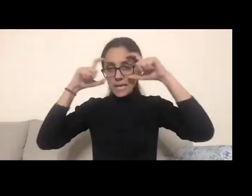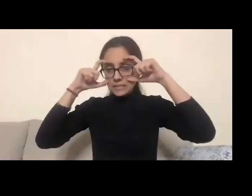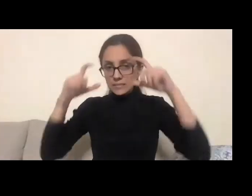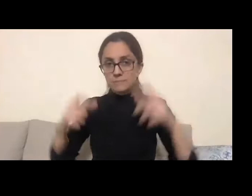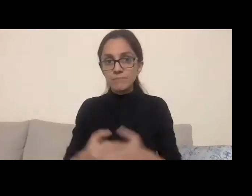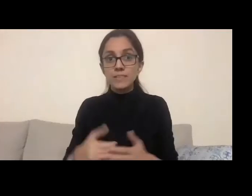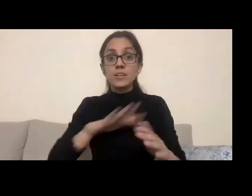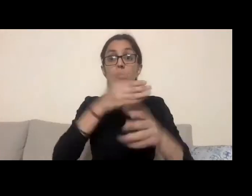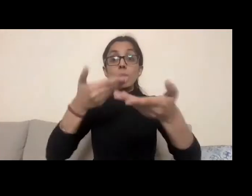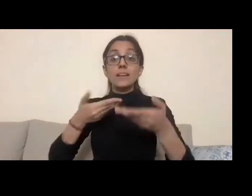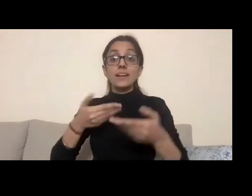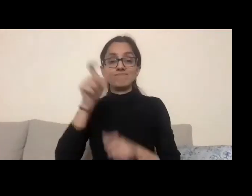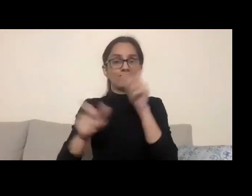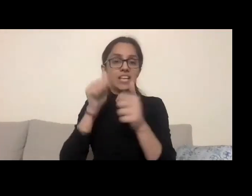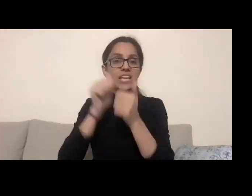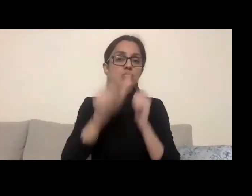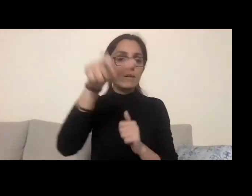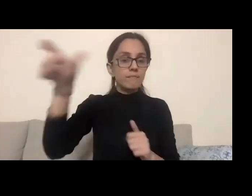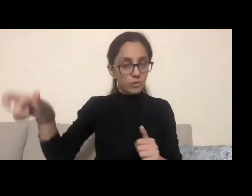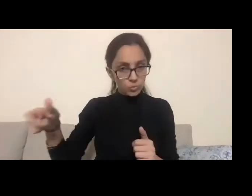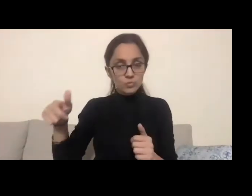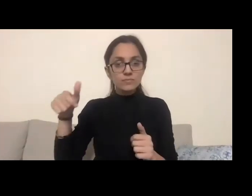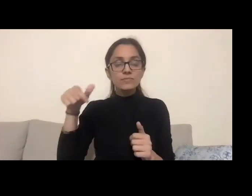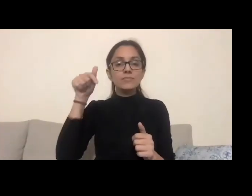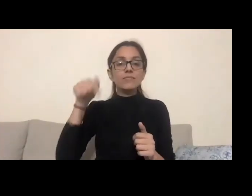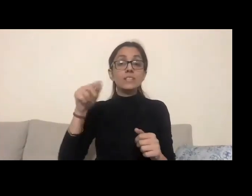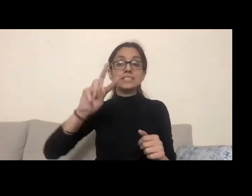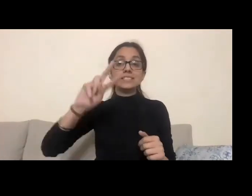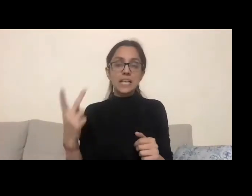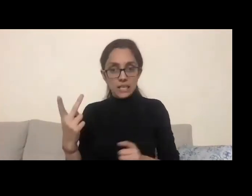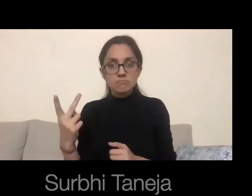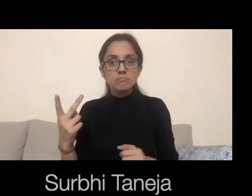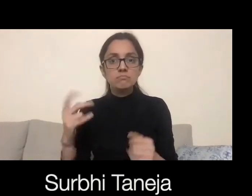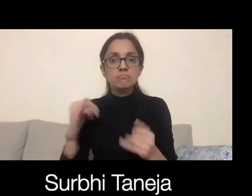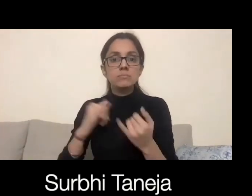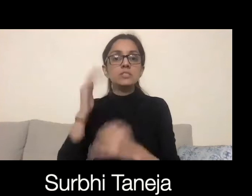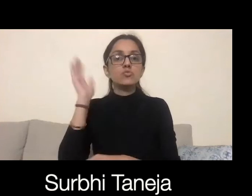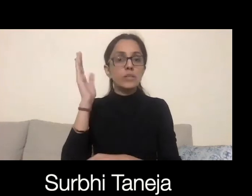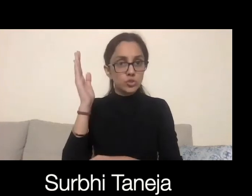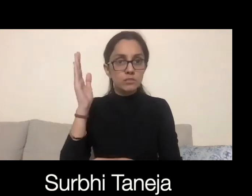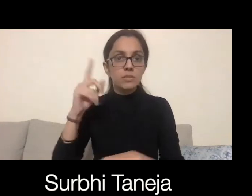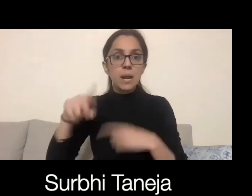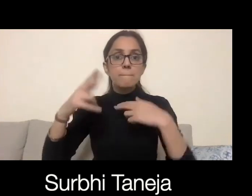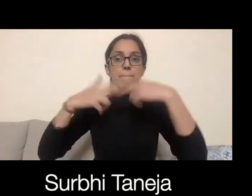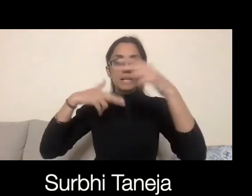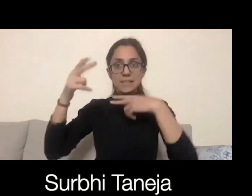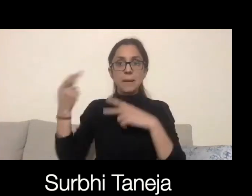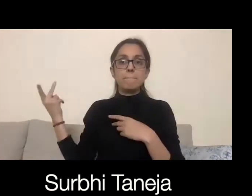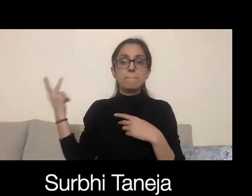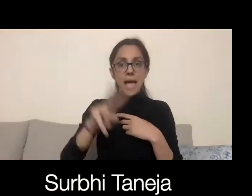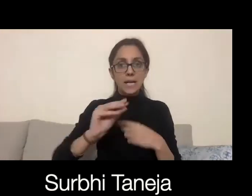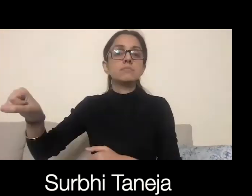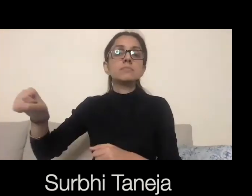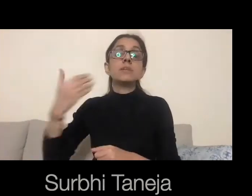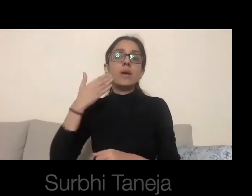Welcome to each one of you here for this for the second session on our Building Back Better